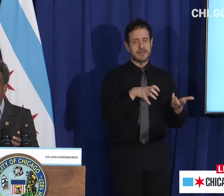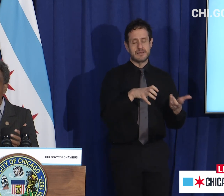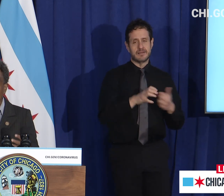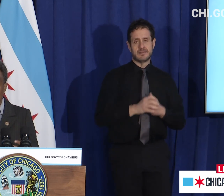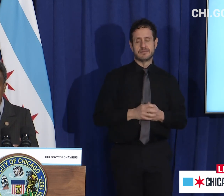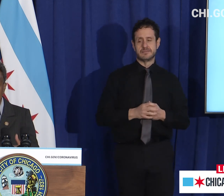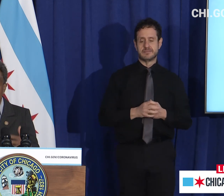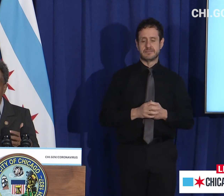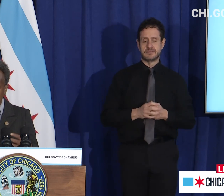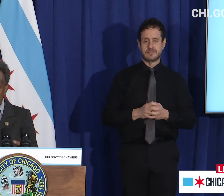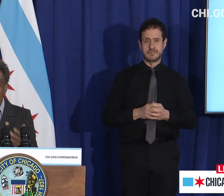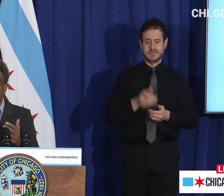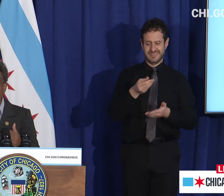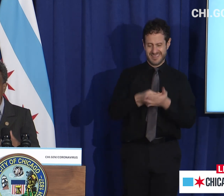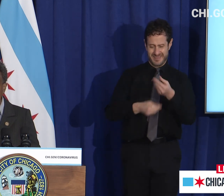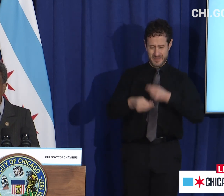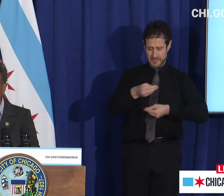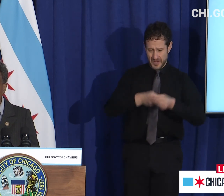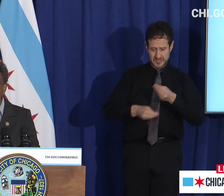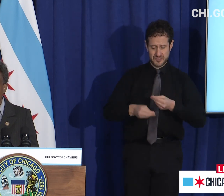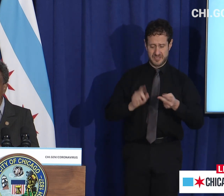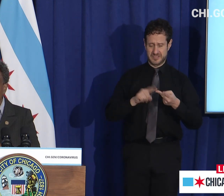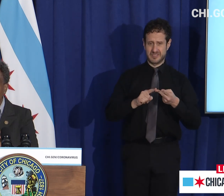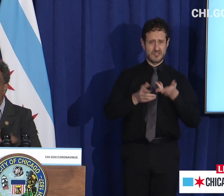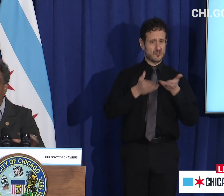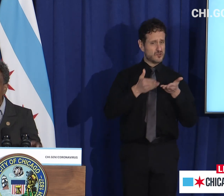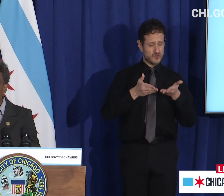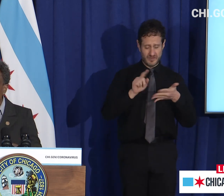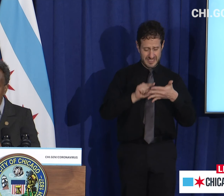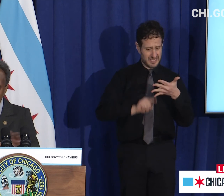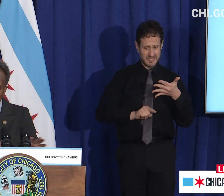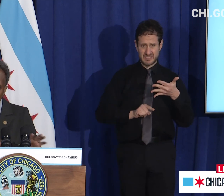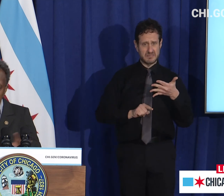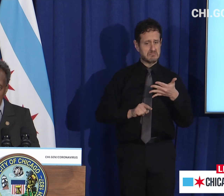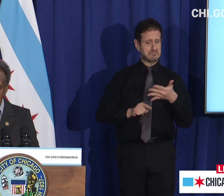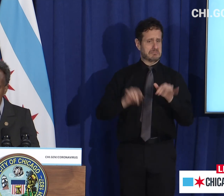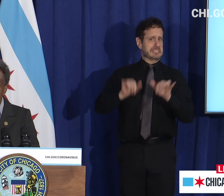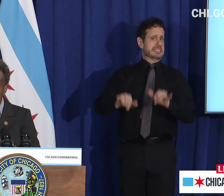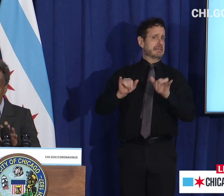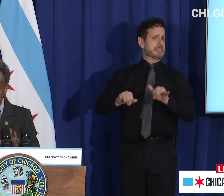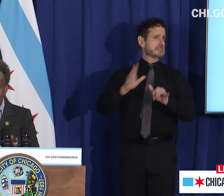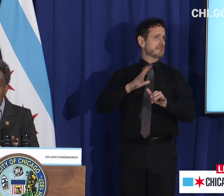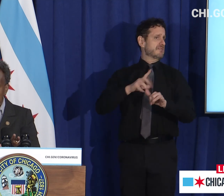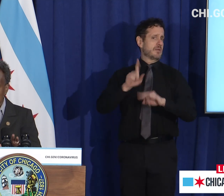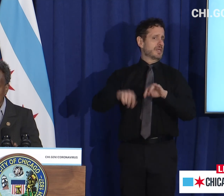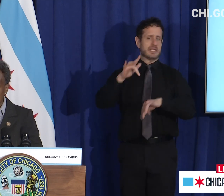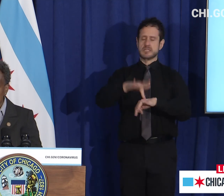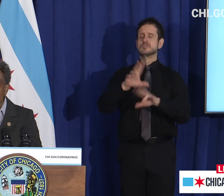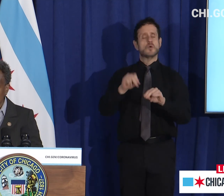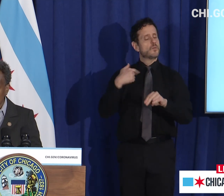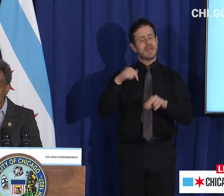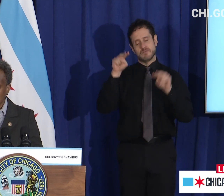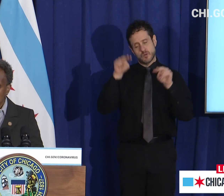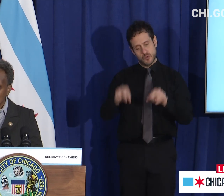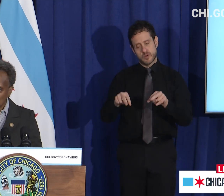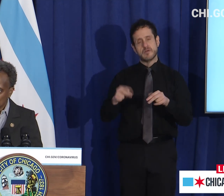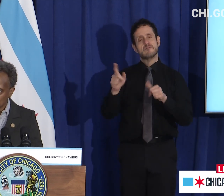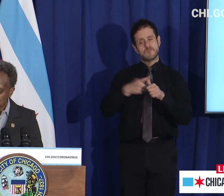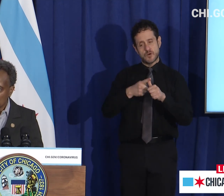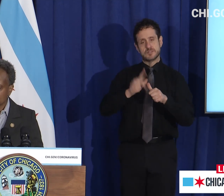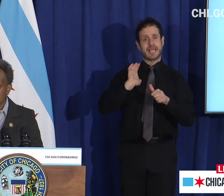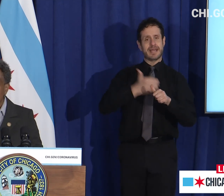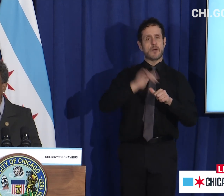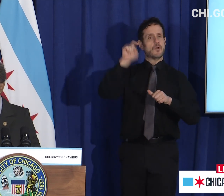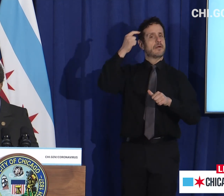the size of the budget, the way in which we deliver services, that that's all fine and can't be touched. We've got to look internally first to earn